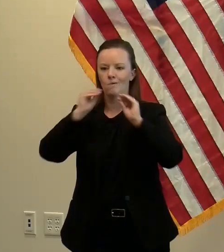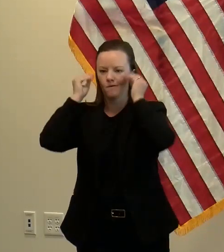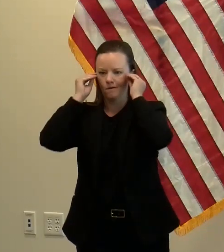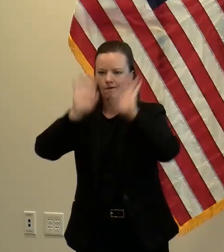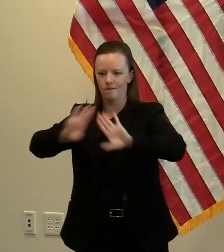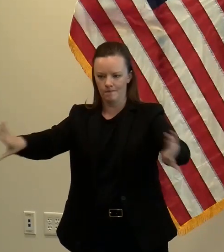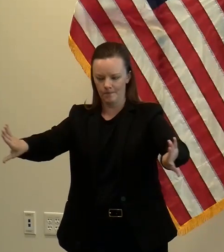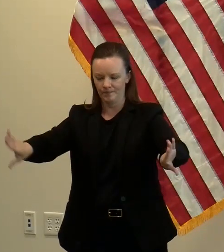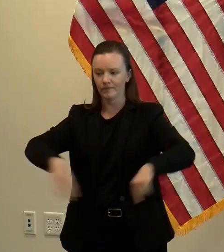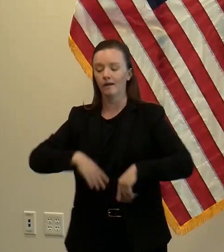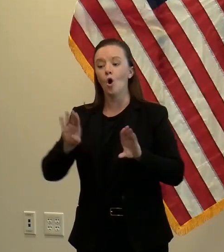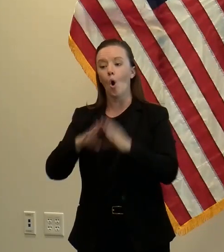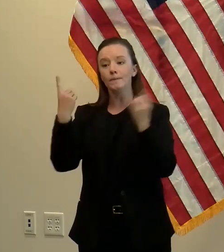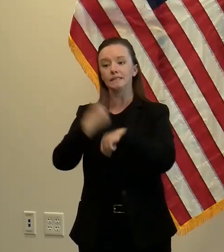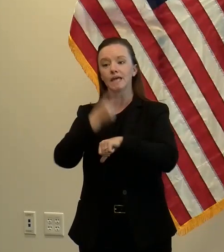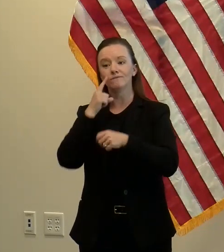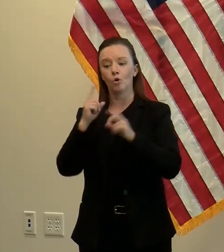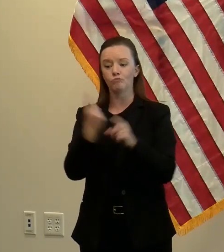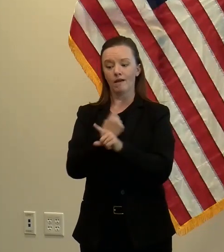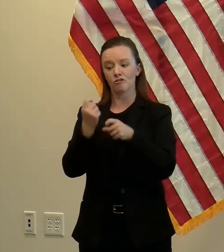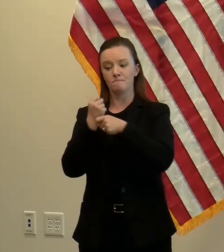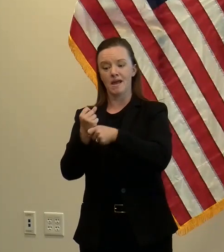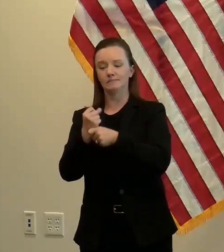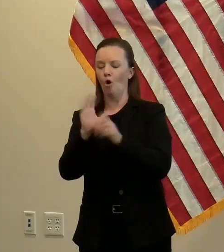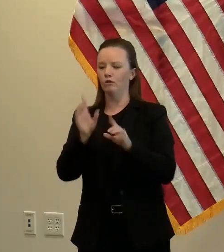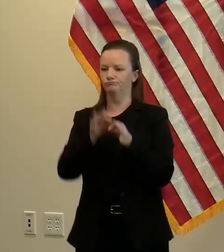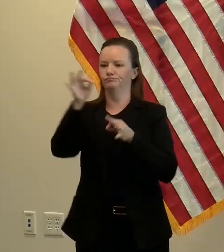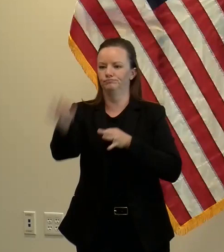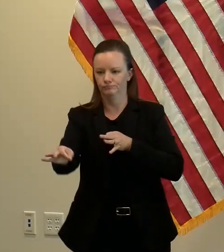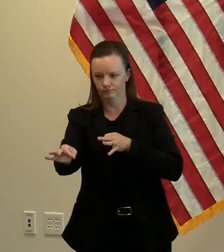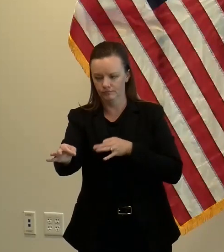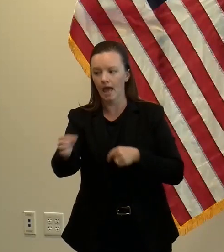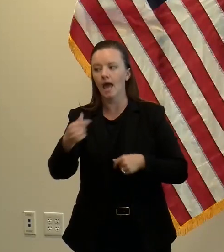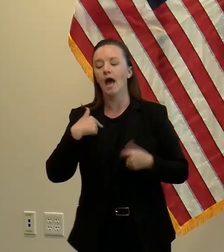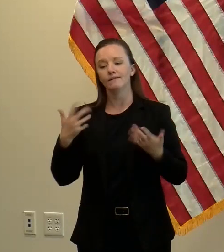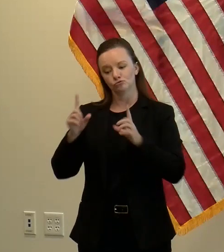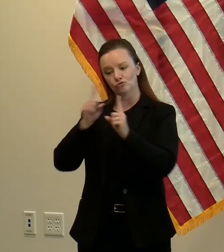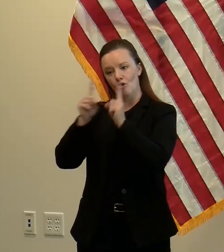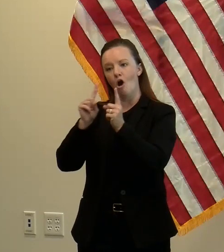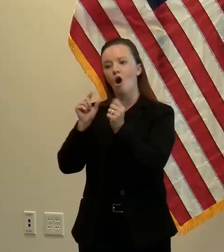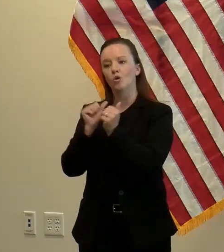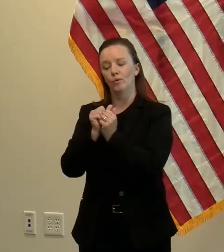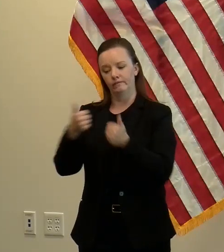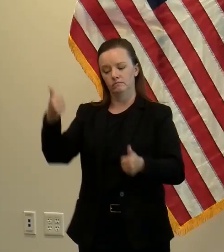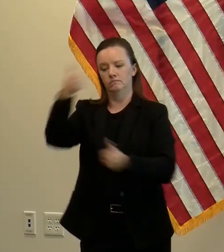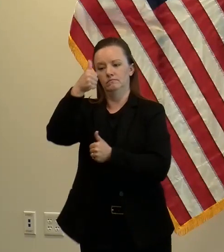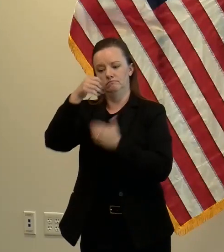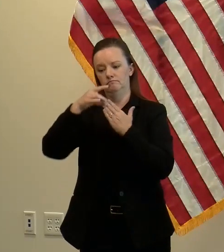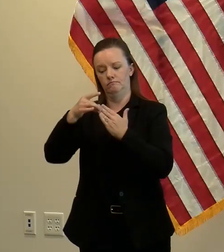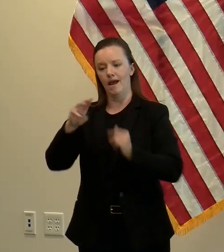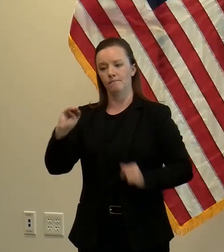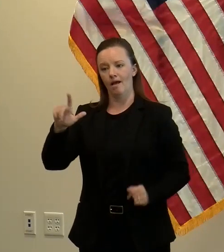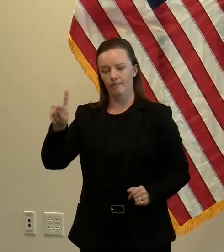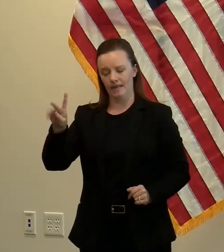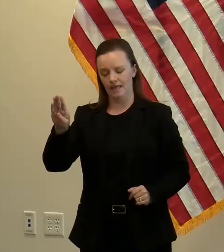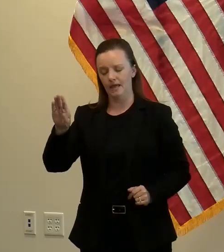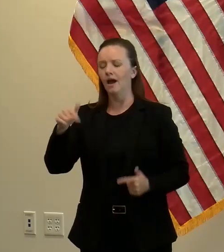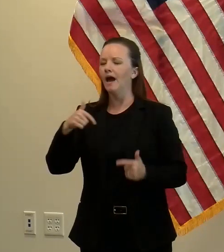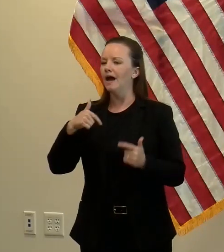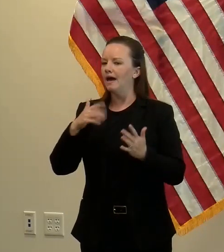day was delayed. I have had discussions with the commissioner of Major League Baseball, and while I want to hold